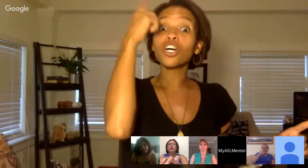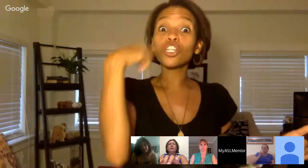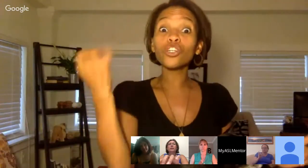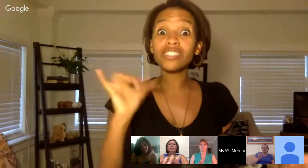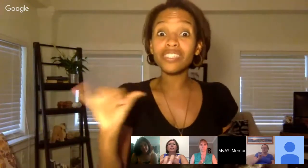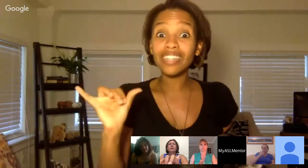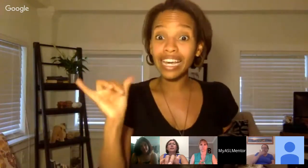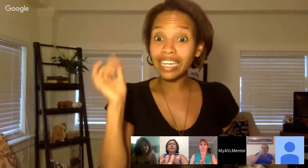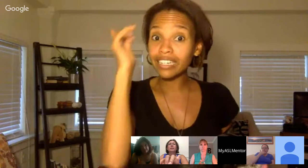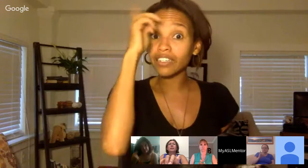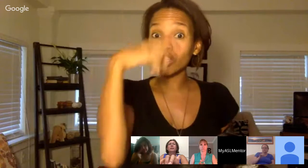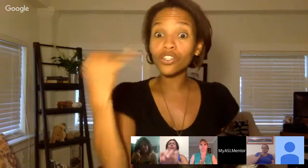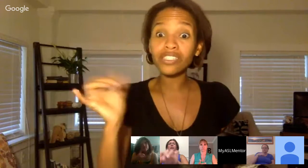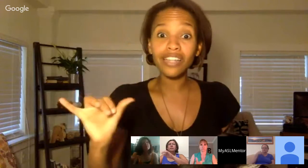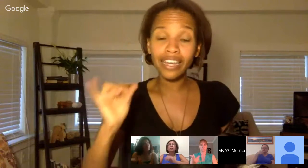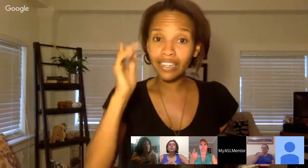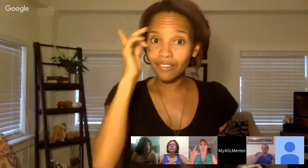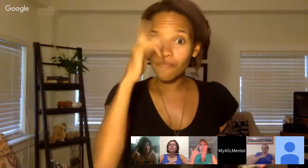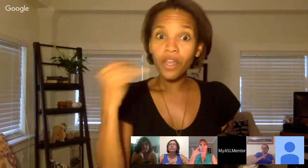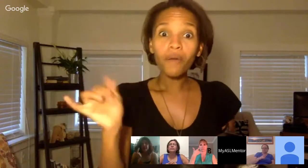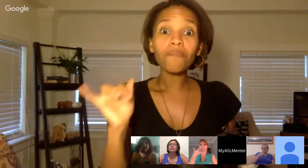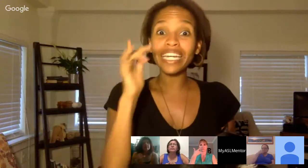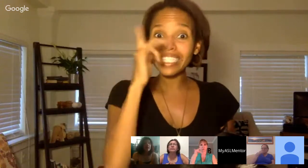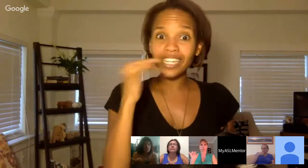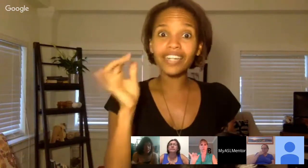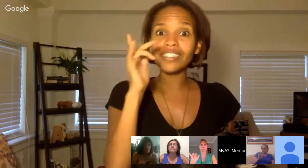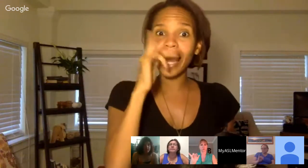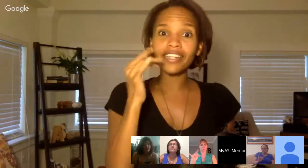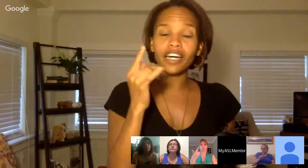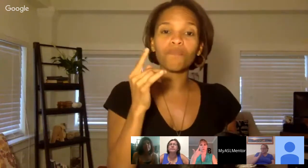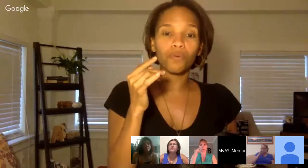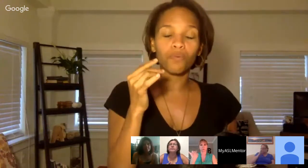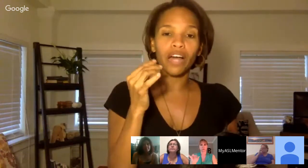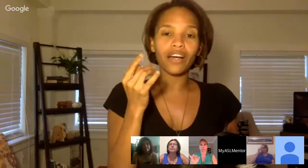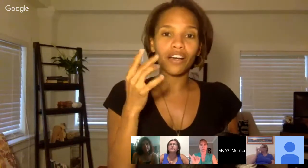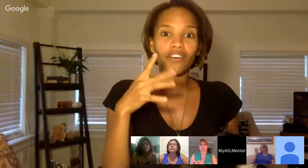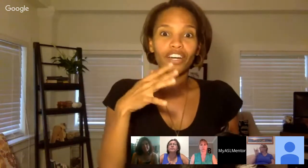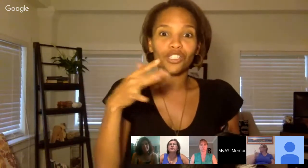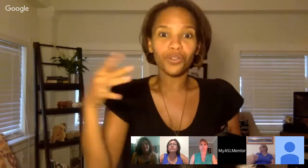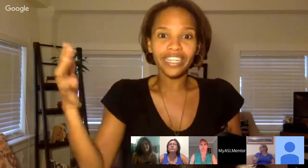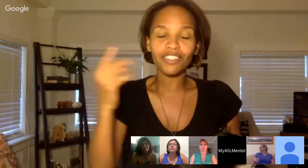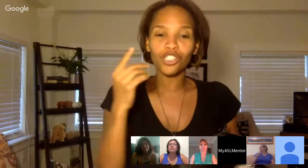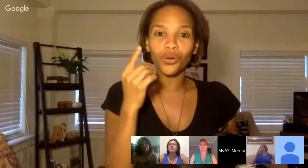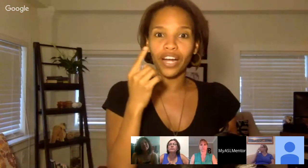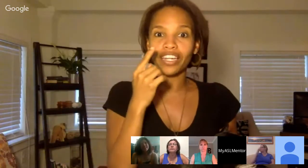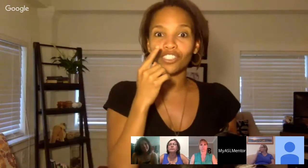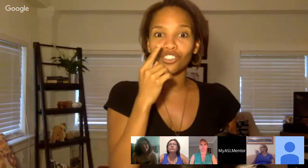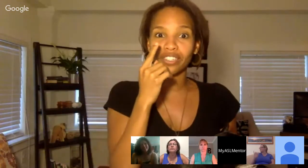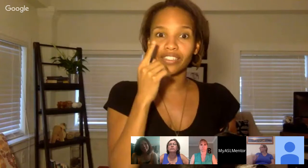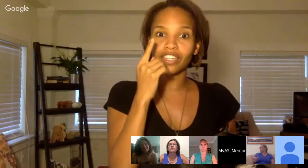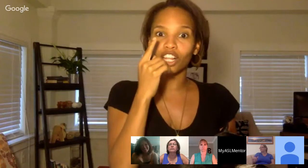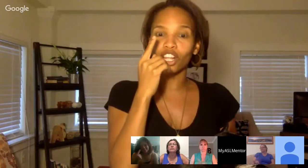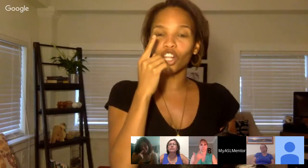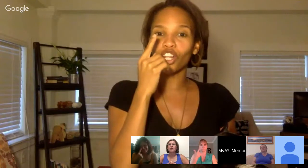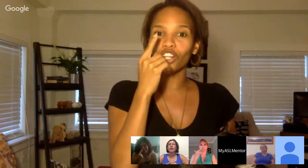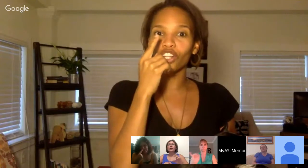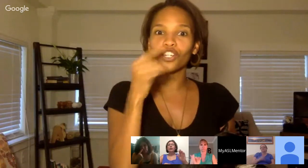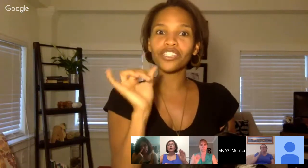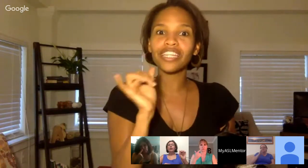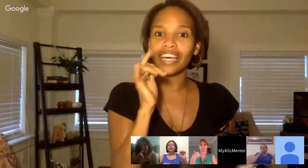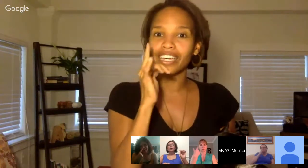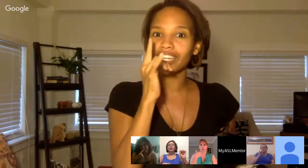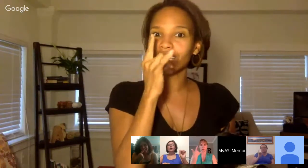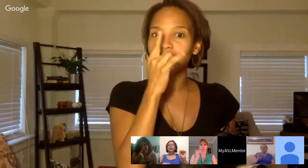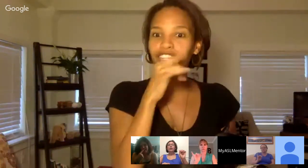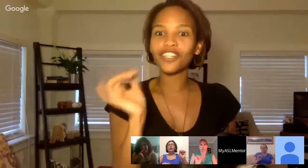doing looks like, but it does end up eventually shortcutting to just